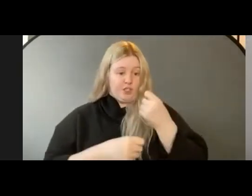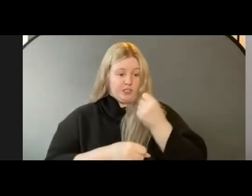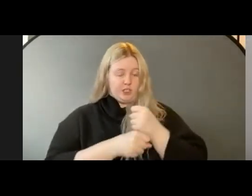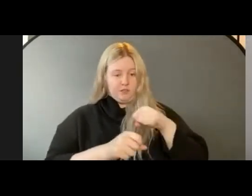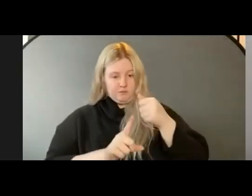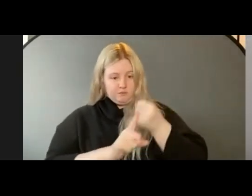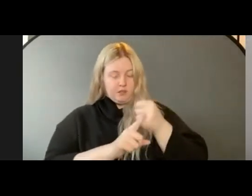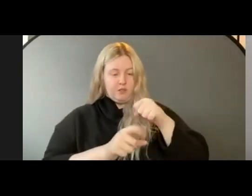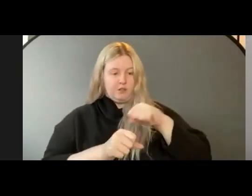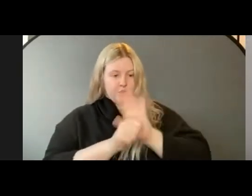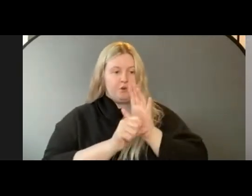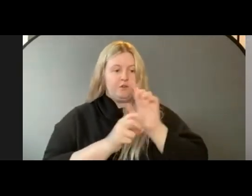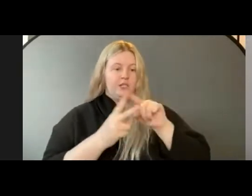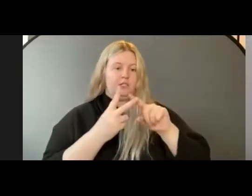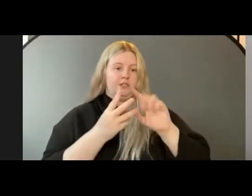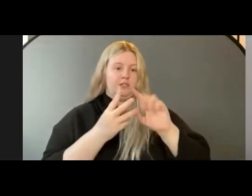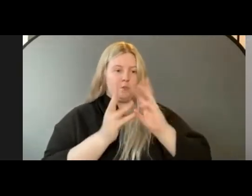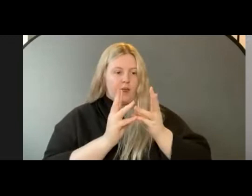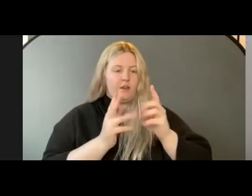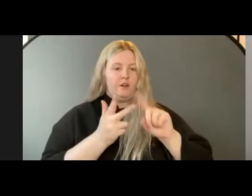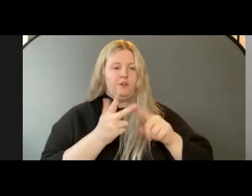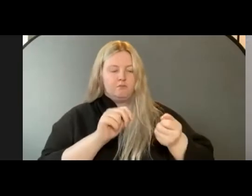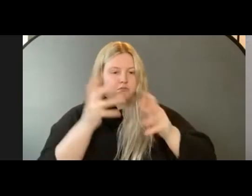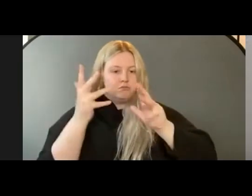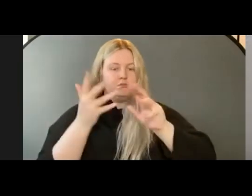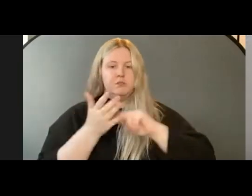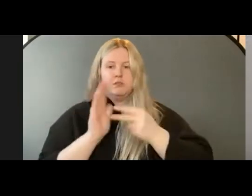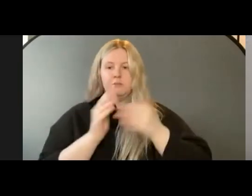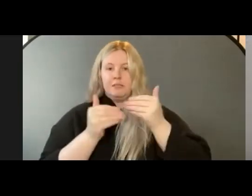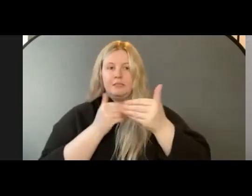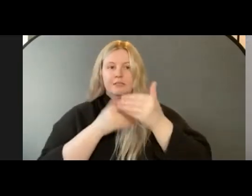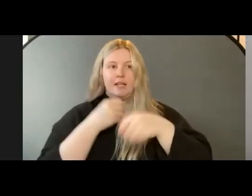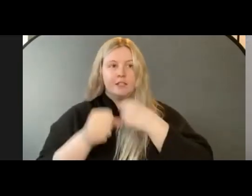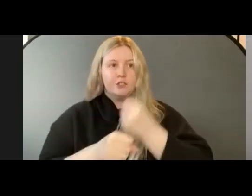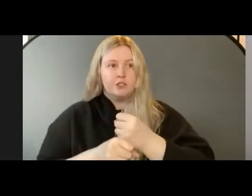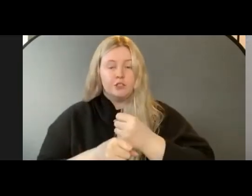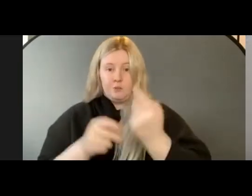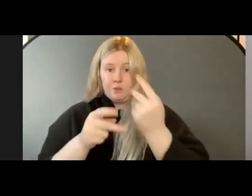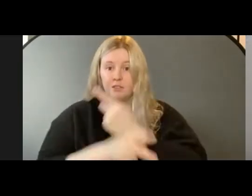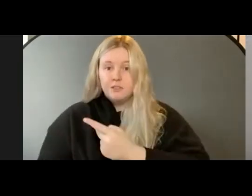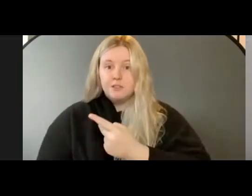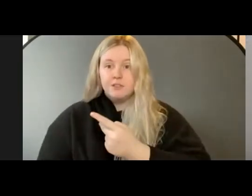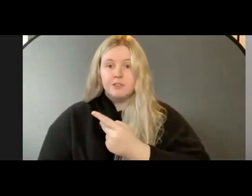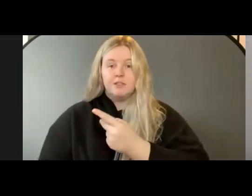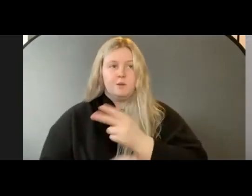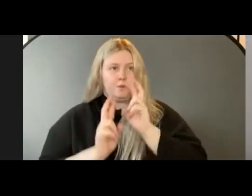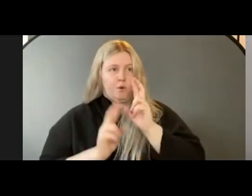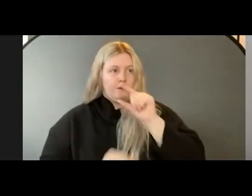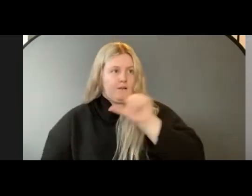climate change, and social disorder, we would have expected a more robust response from governments, not only in Canada, but around the